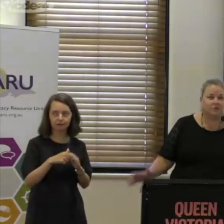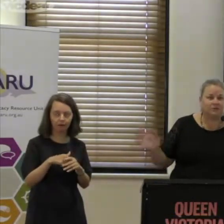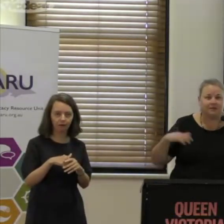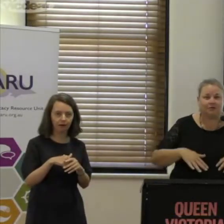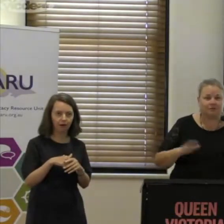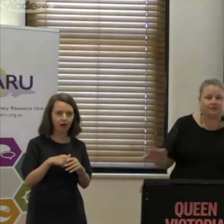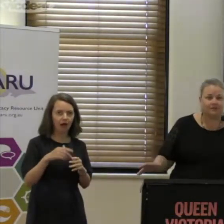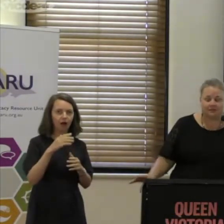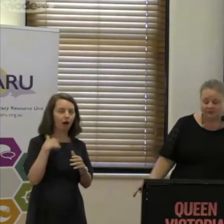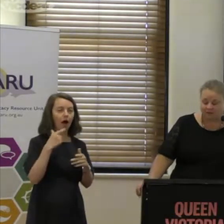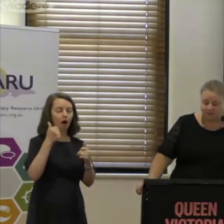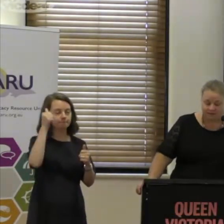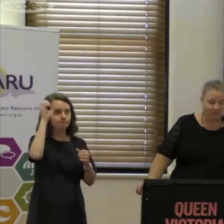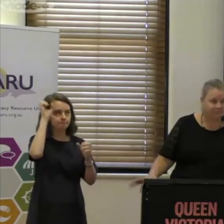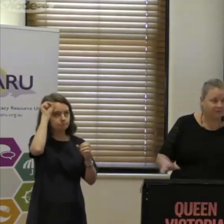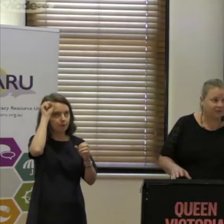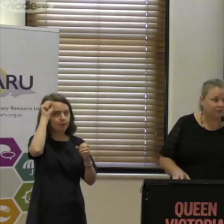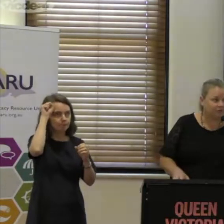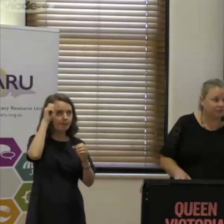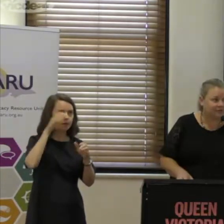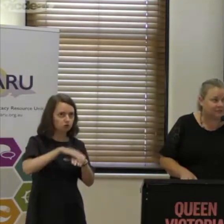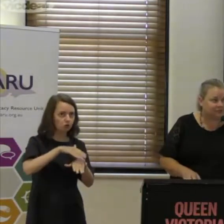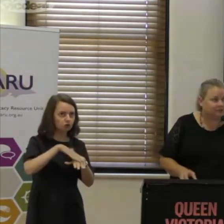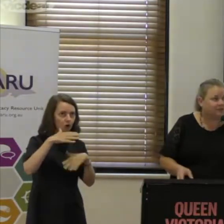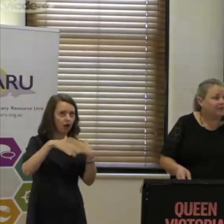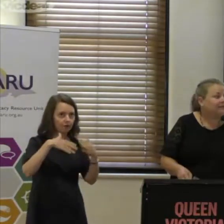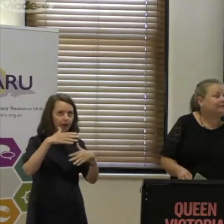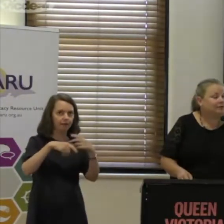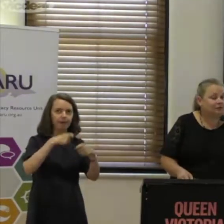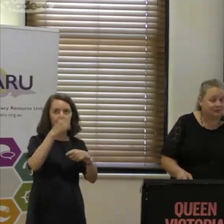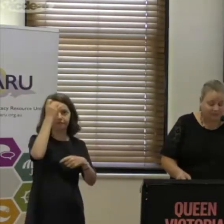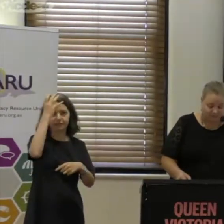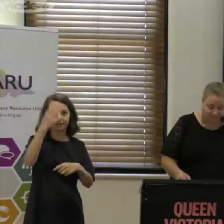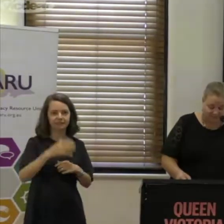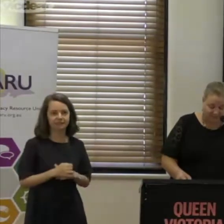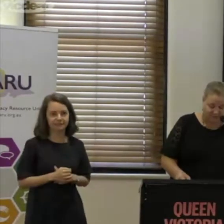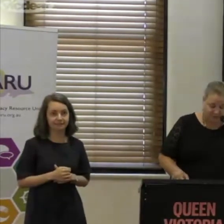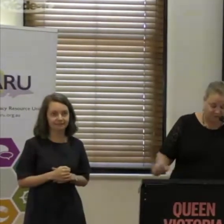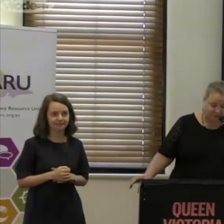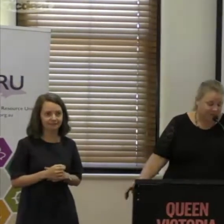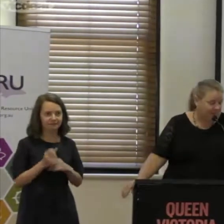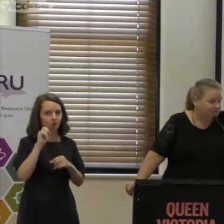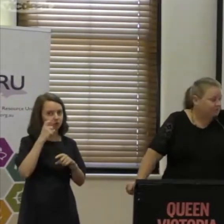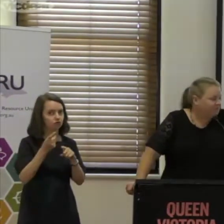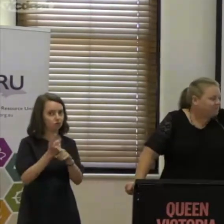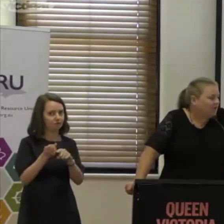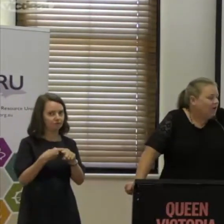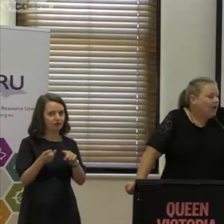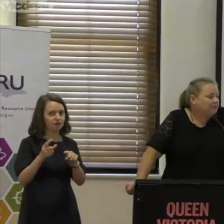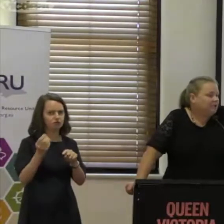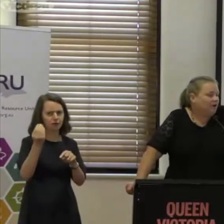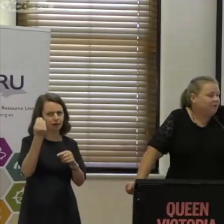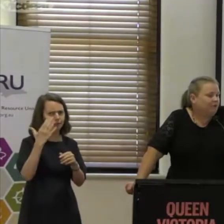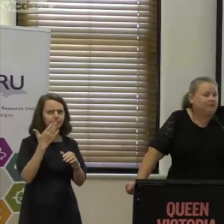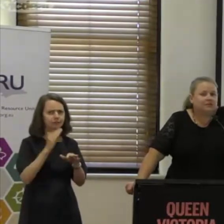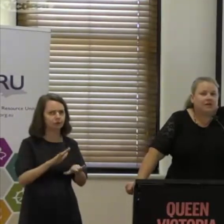get immersed in the content and I forget my good intentions. So please do say so.